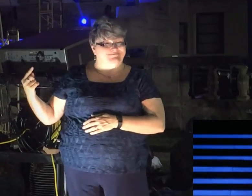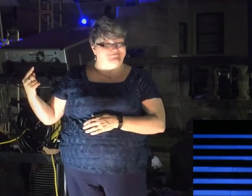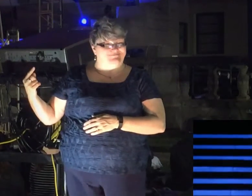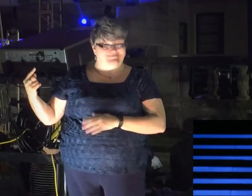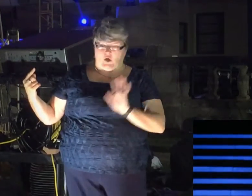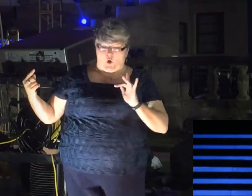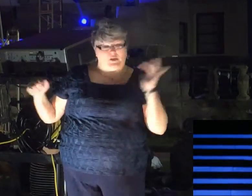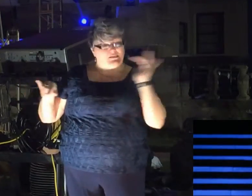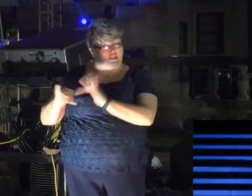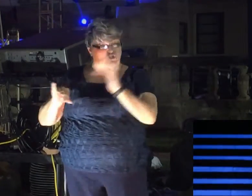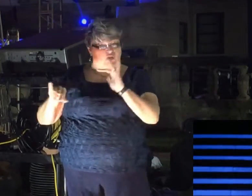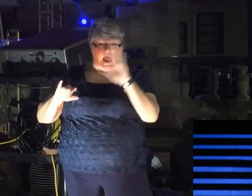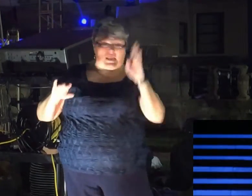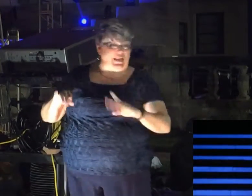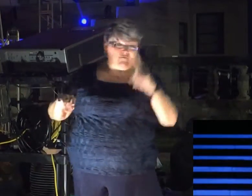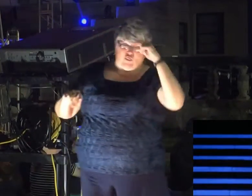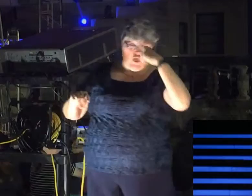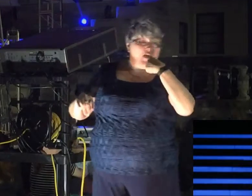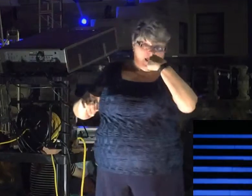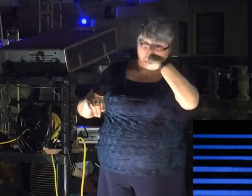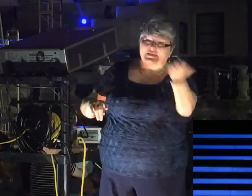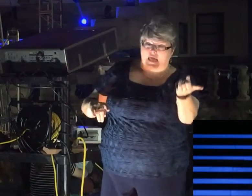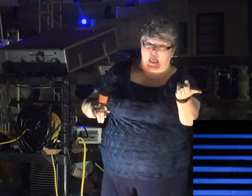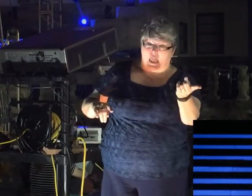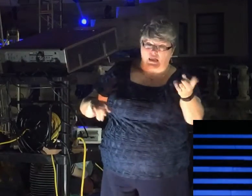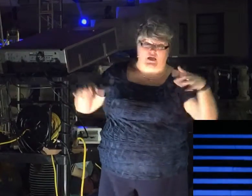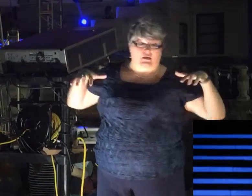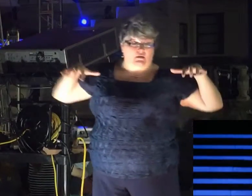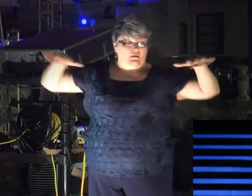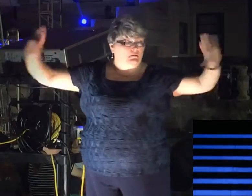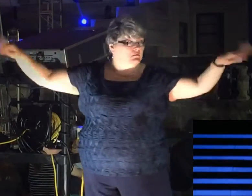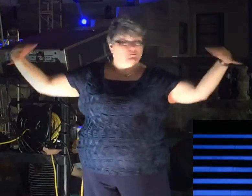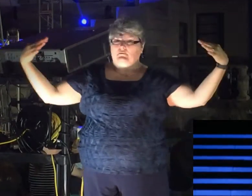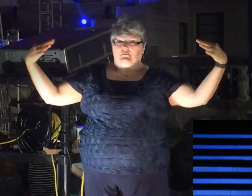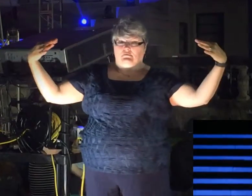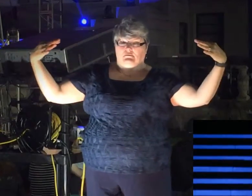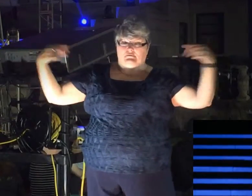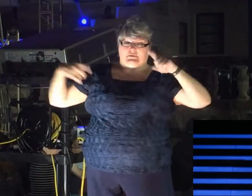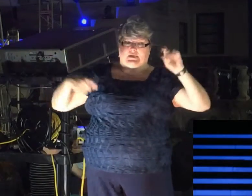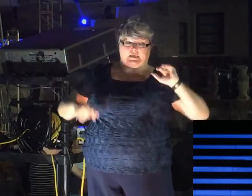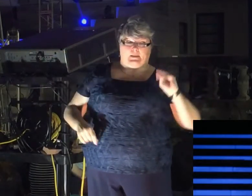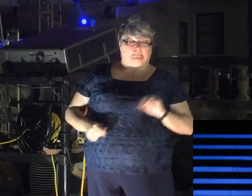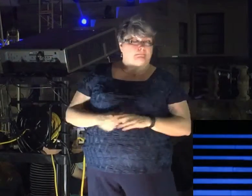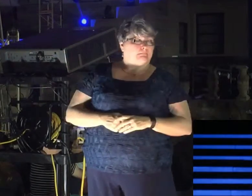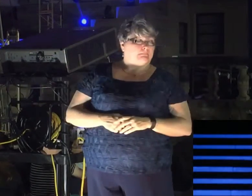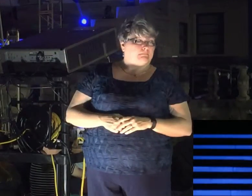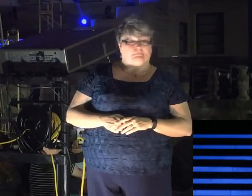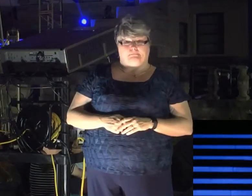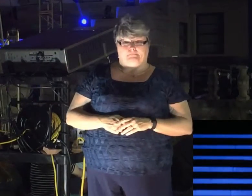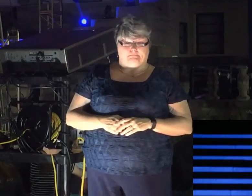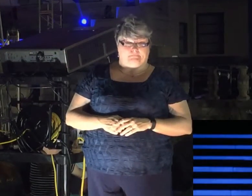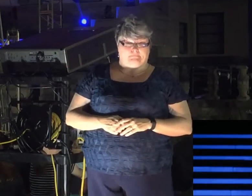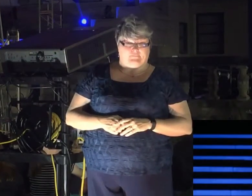wife's. These are the kind of things I never thought I would say on the front steps of Texas A&M.